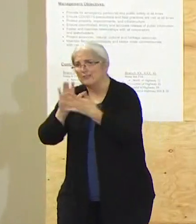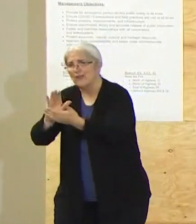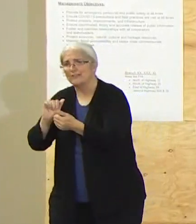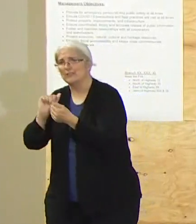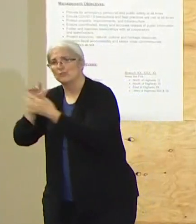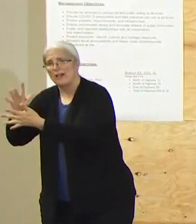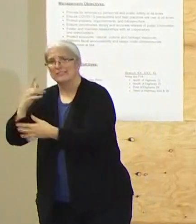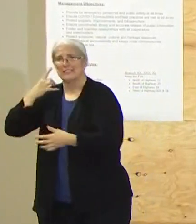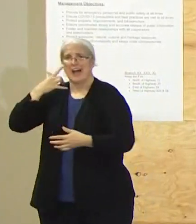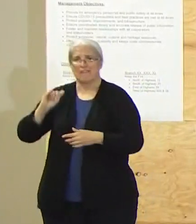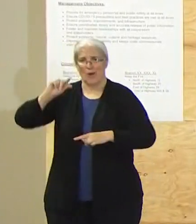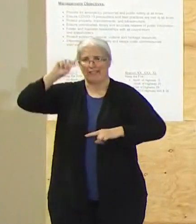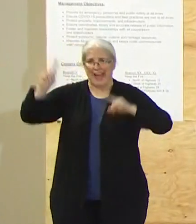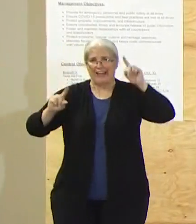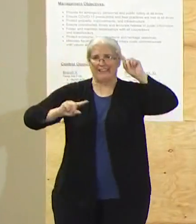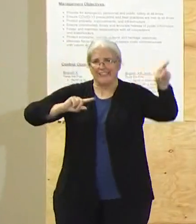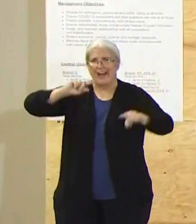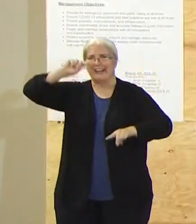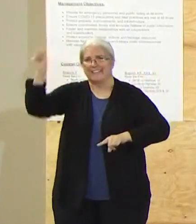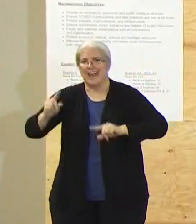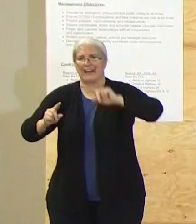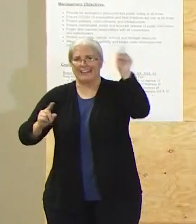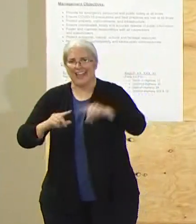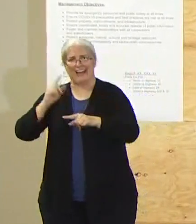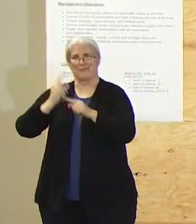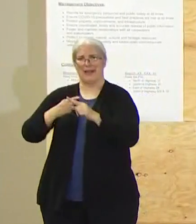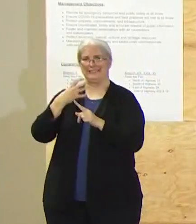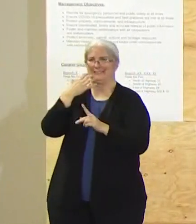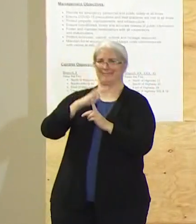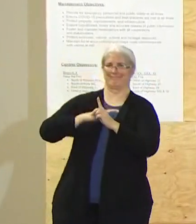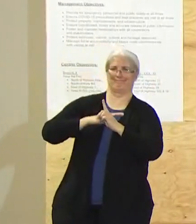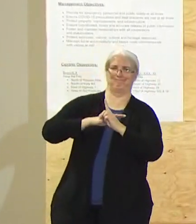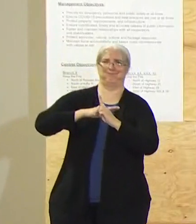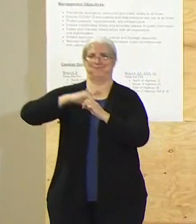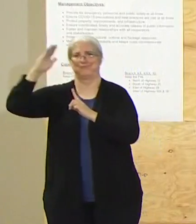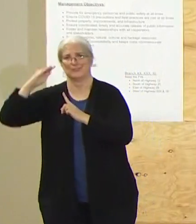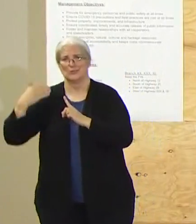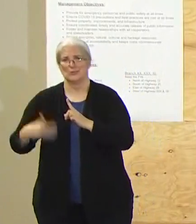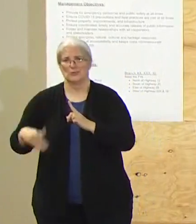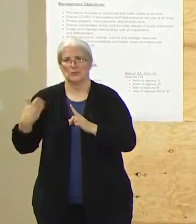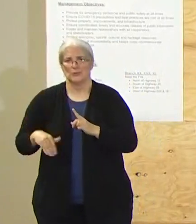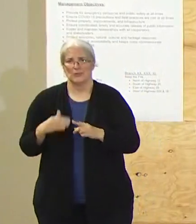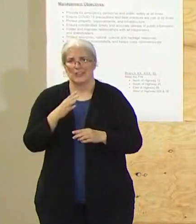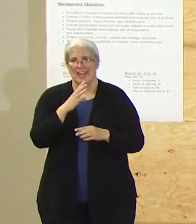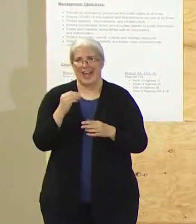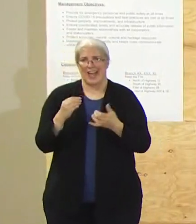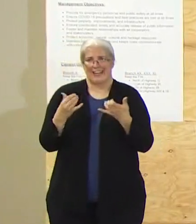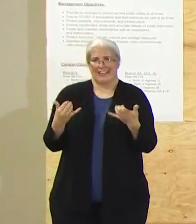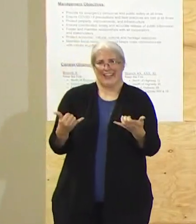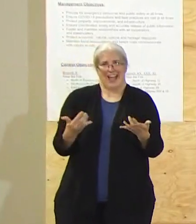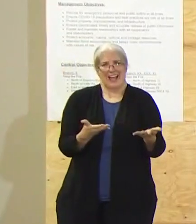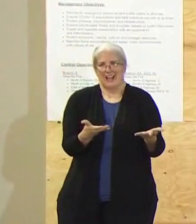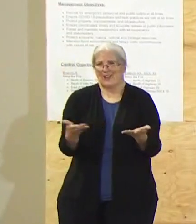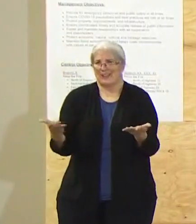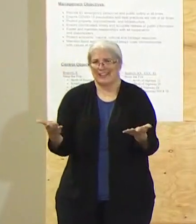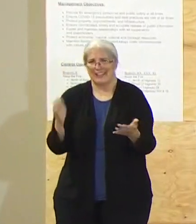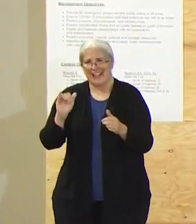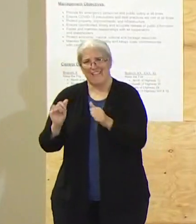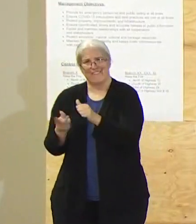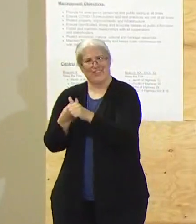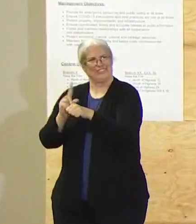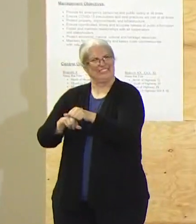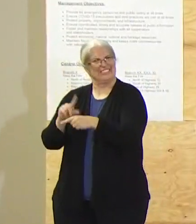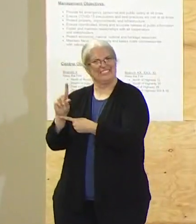dome, these world record temperatures, unprecedented in human history. We're experiencing more and more of that